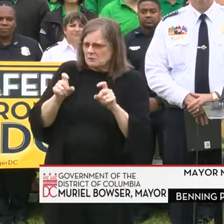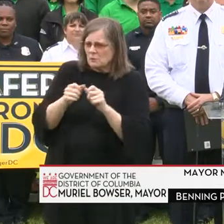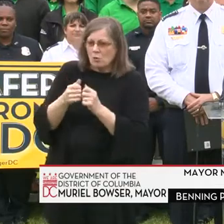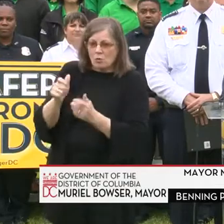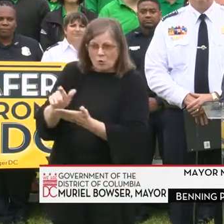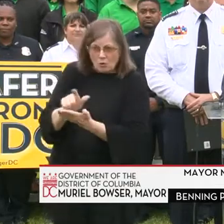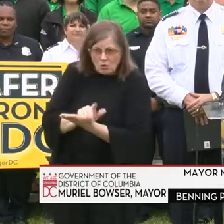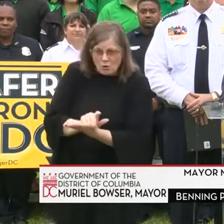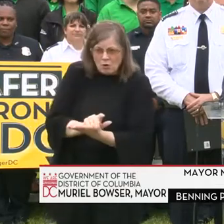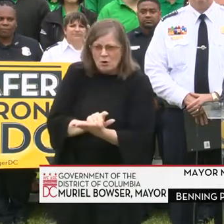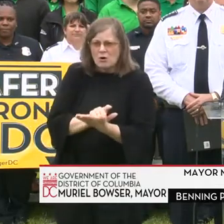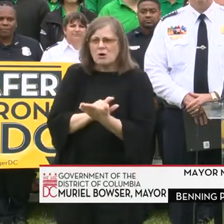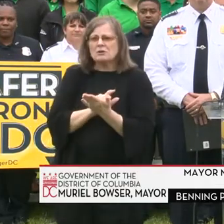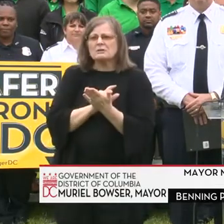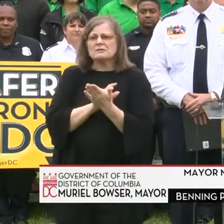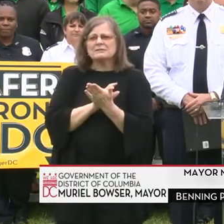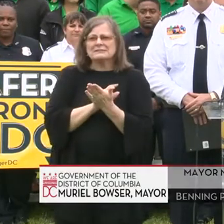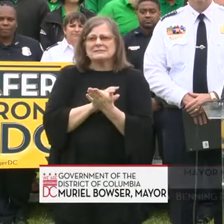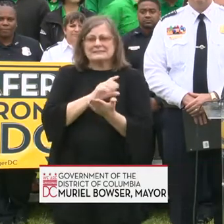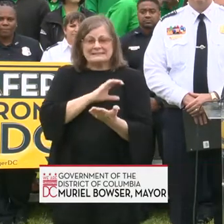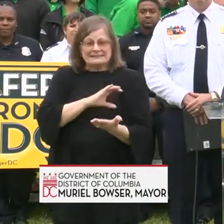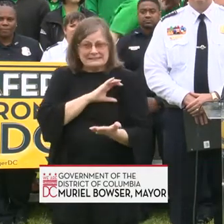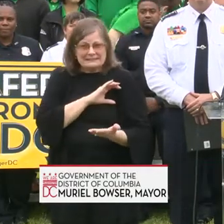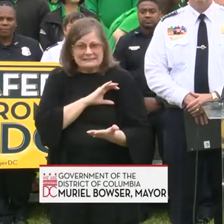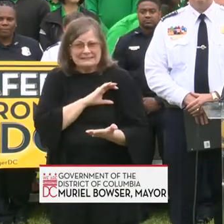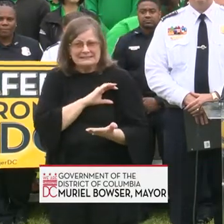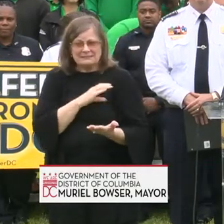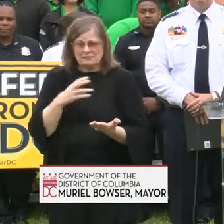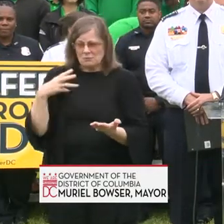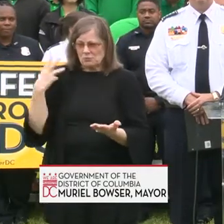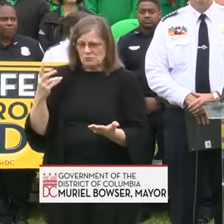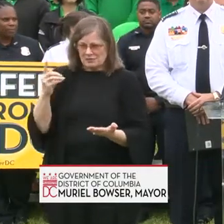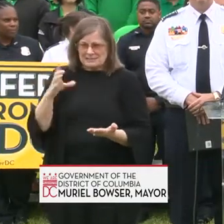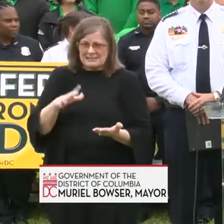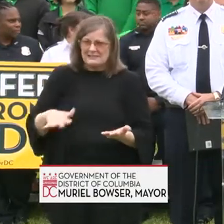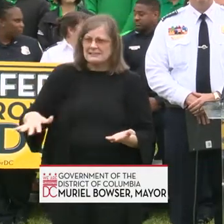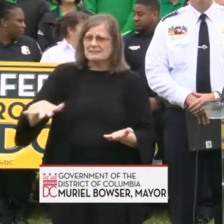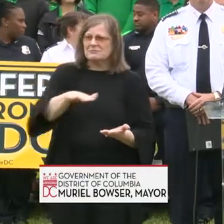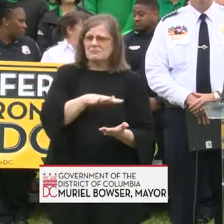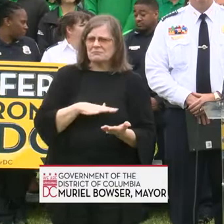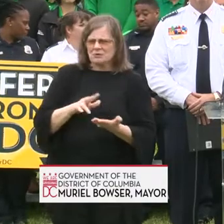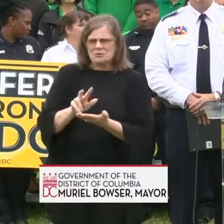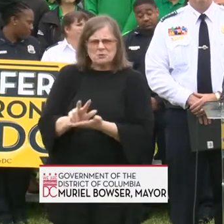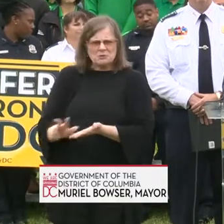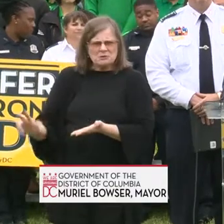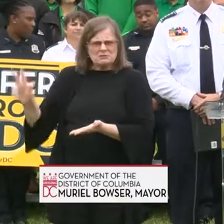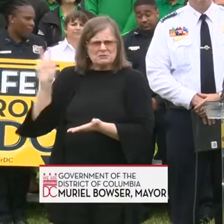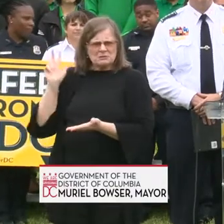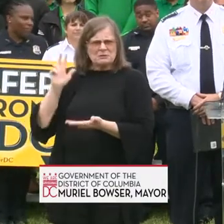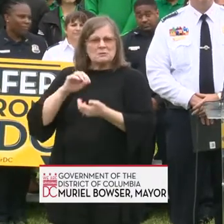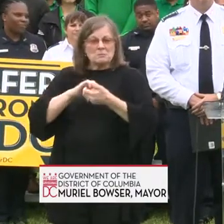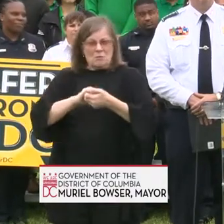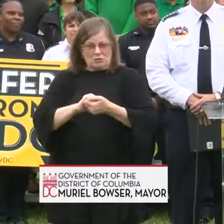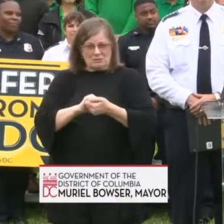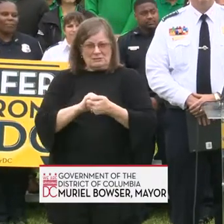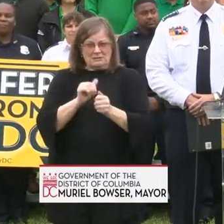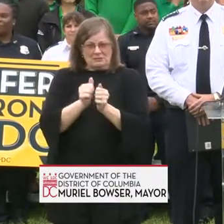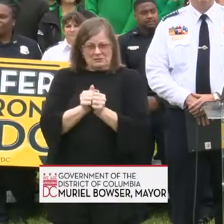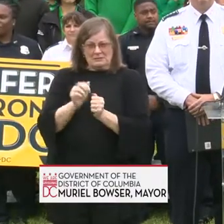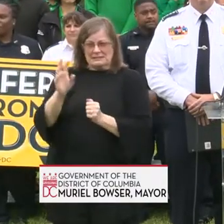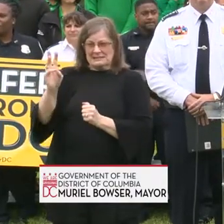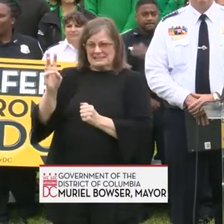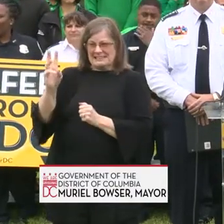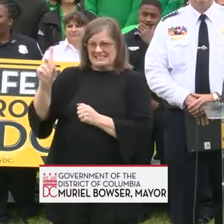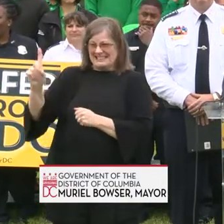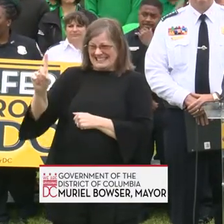and the citizens of Washington, D.C. Just about 3 weeks ago, I also partnered with the 6D Metropolitan